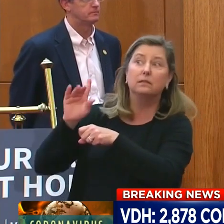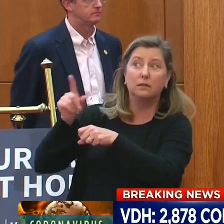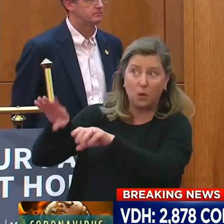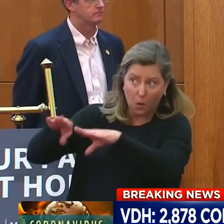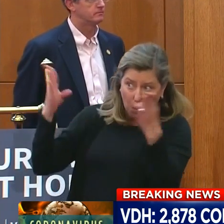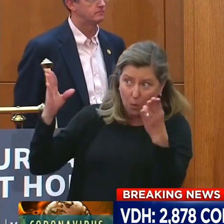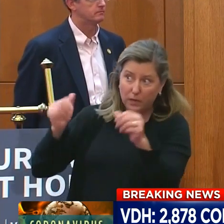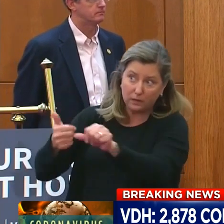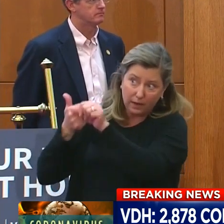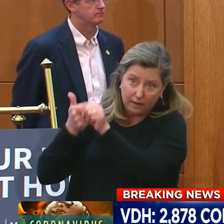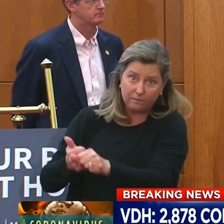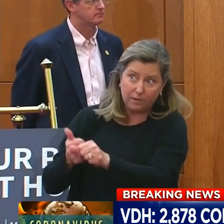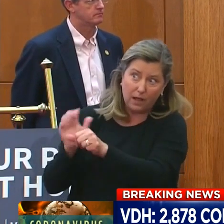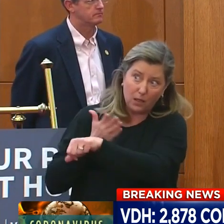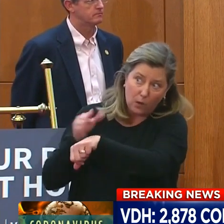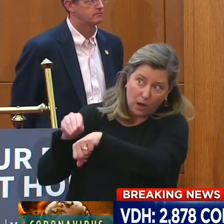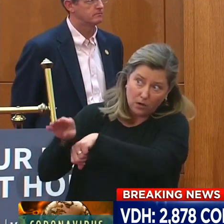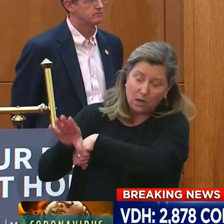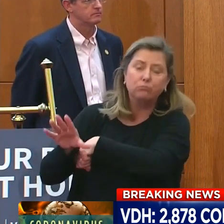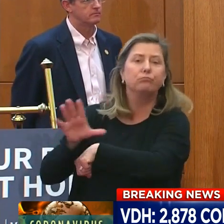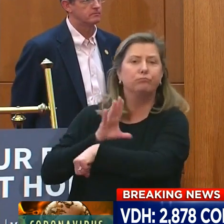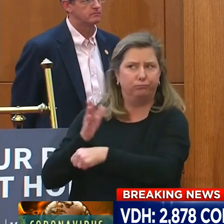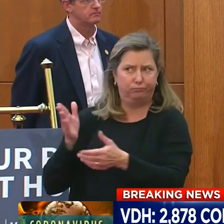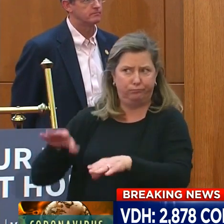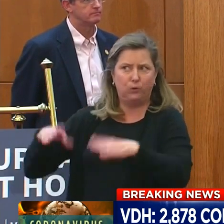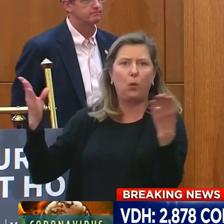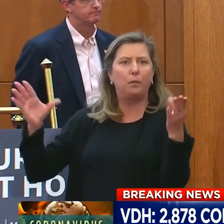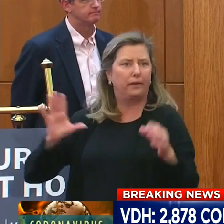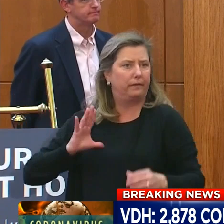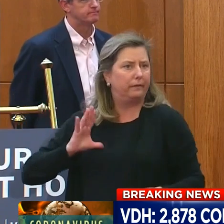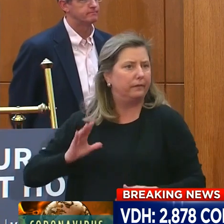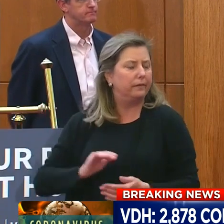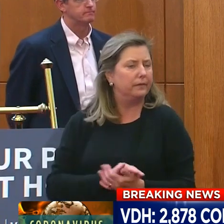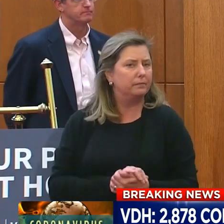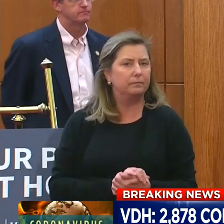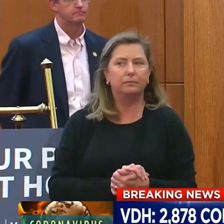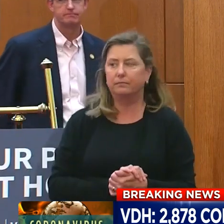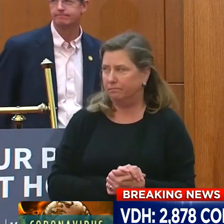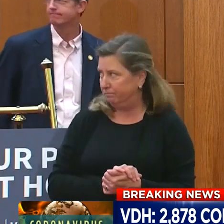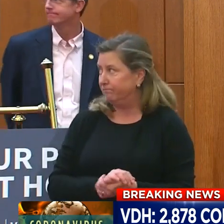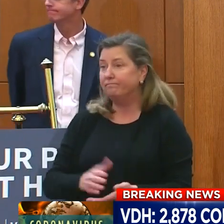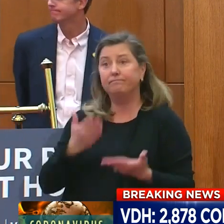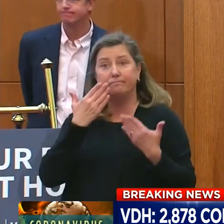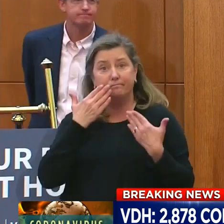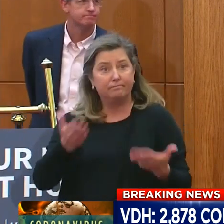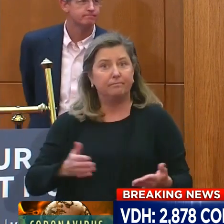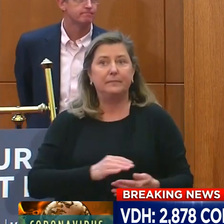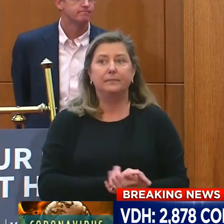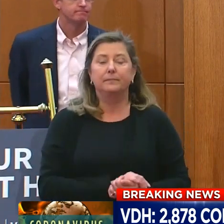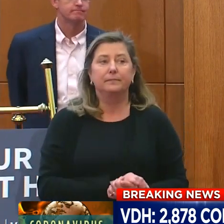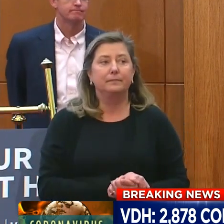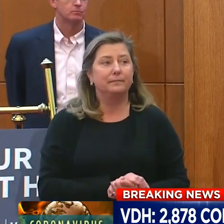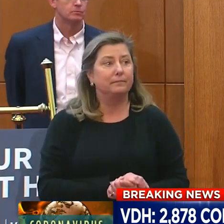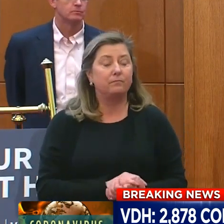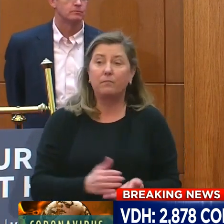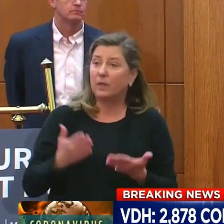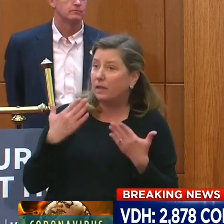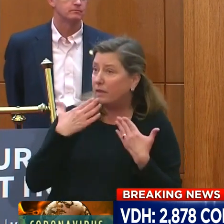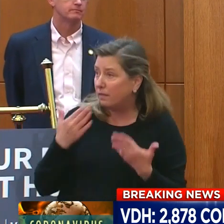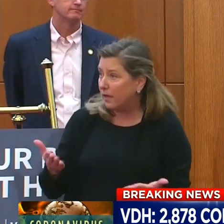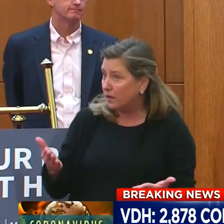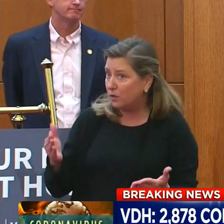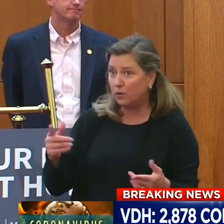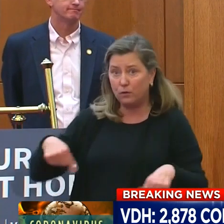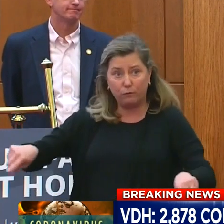those guidelines, we have allowed those businesses to remain open. Thank you. Thank you all for